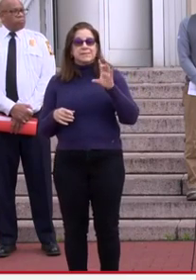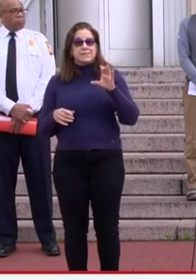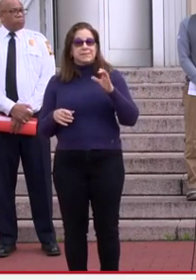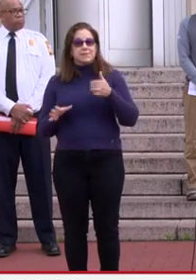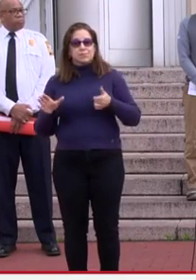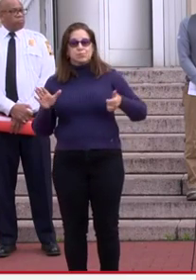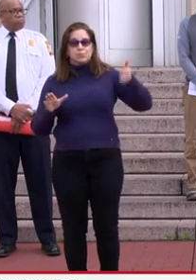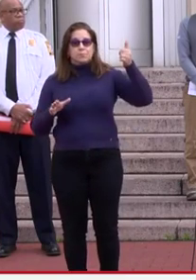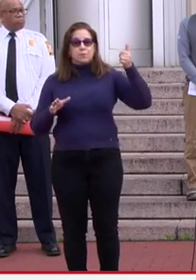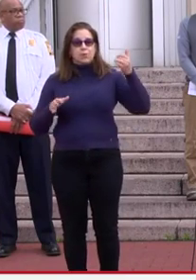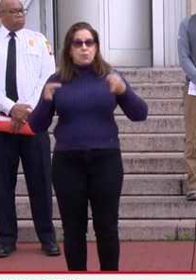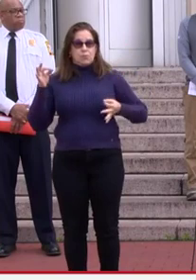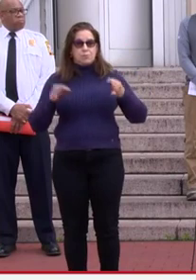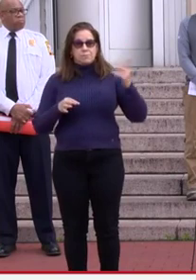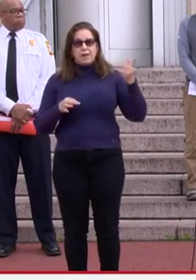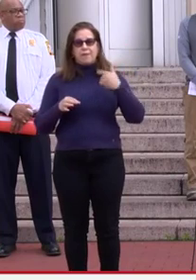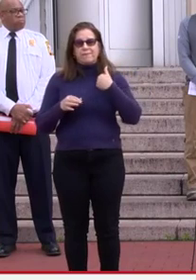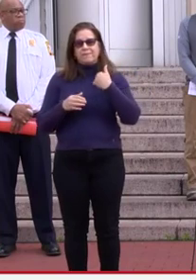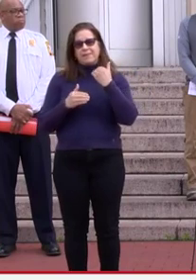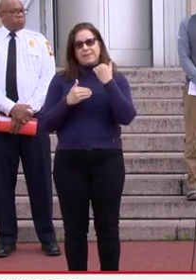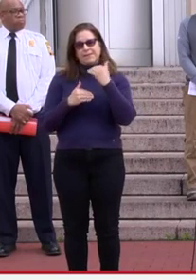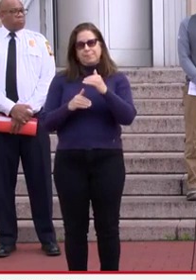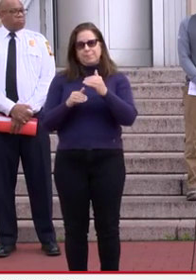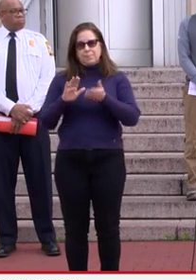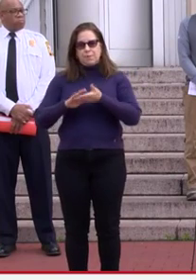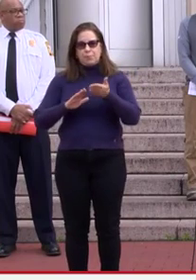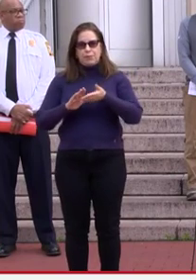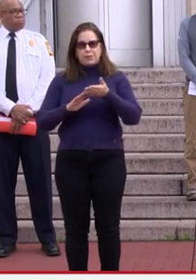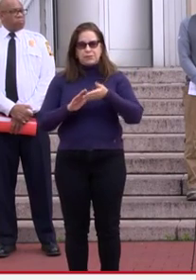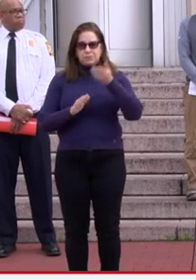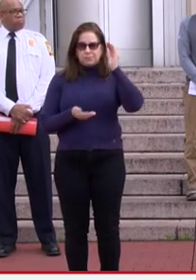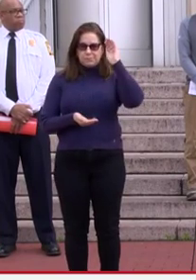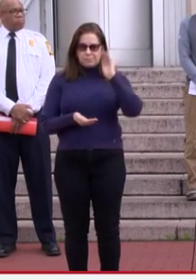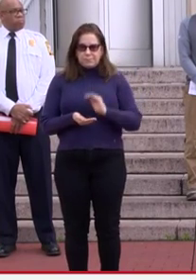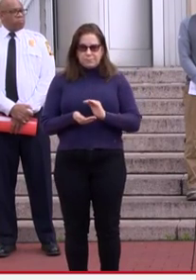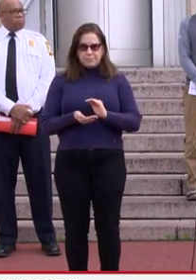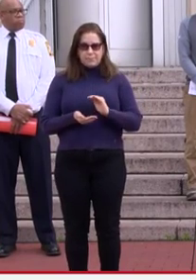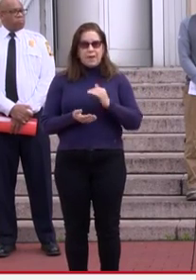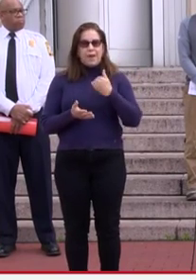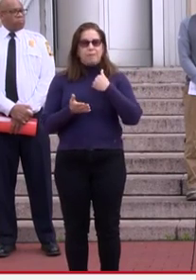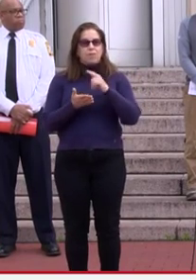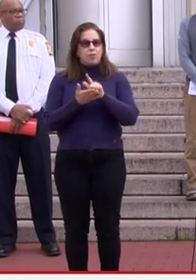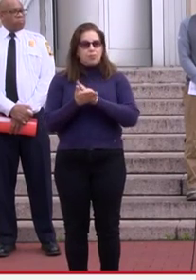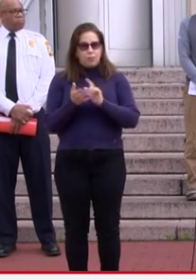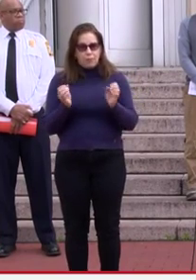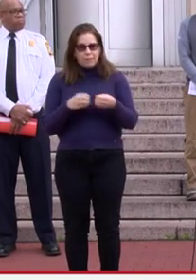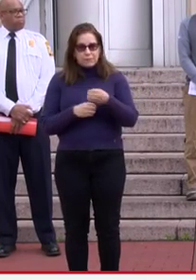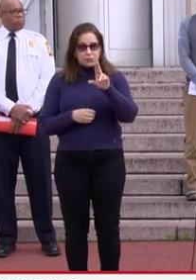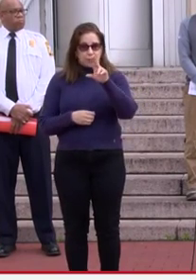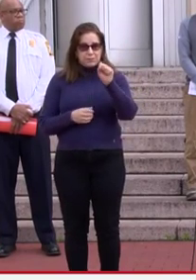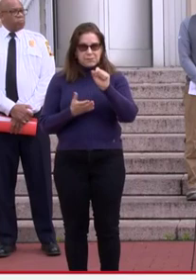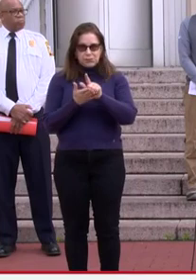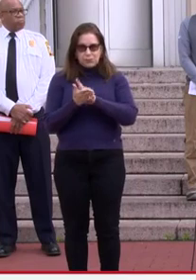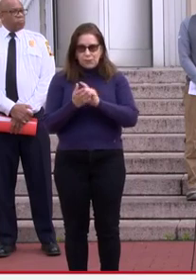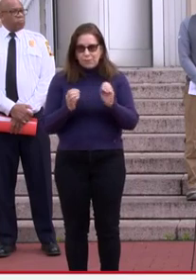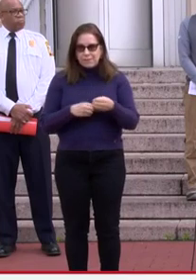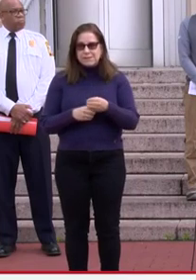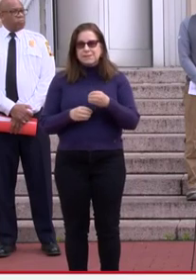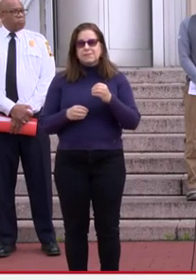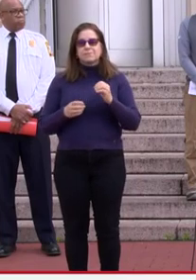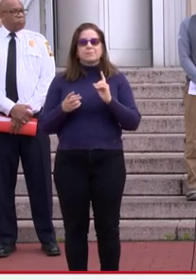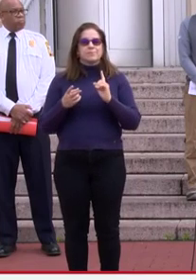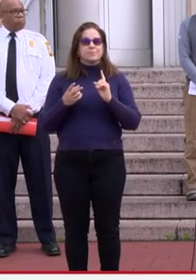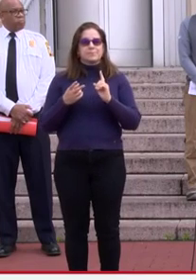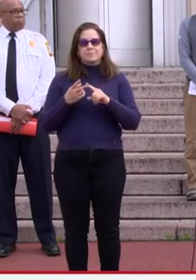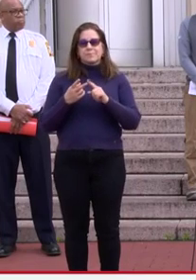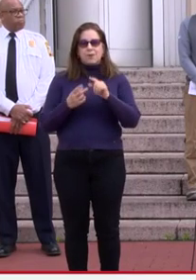result, MPD has, in consultation with the U.S. Attorney's Office and the Office of the Attorney General, expanded criteria that officers